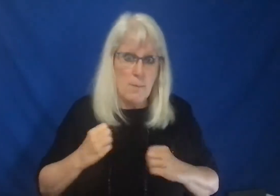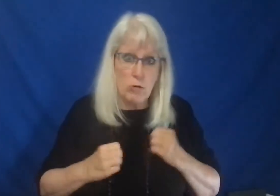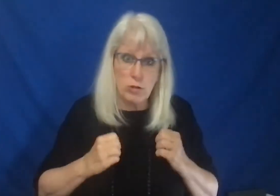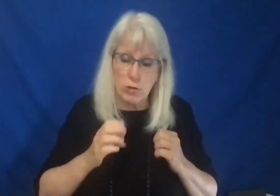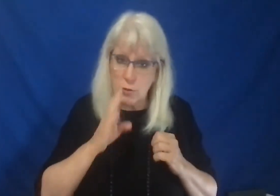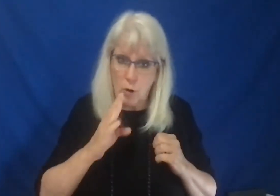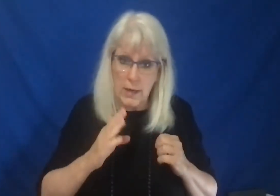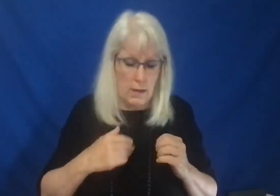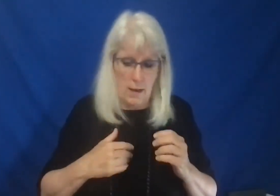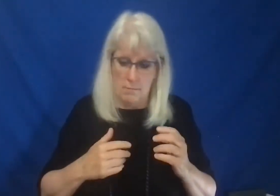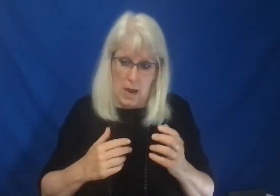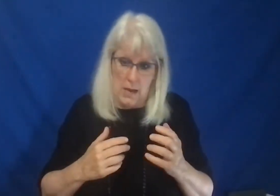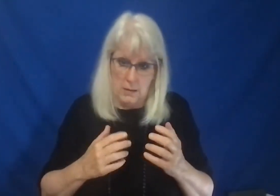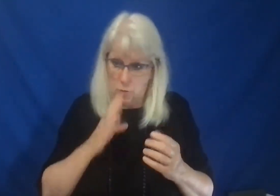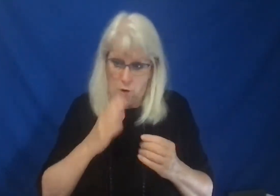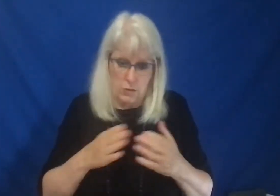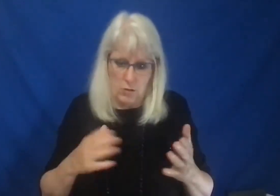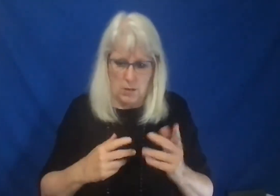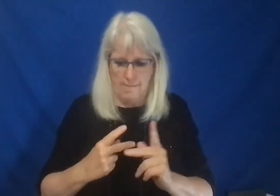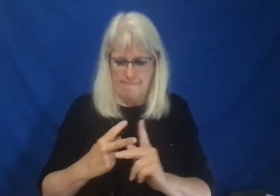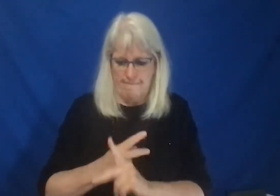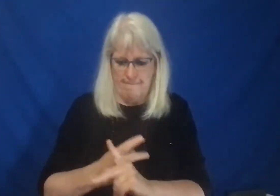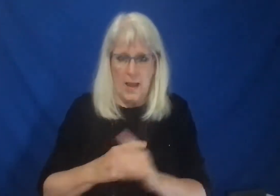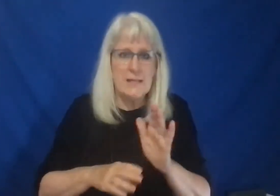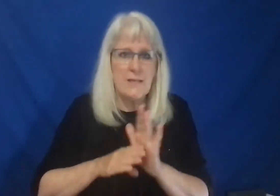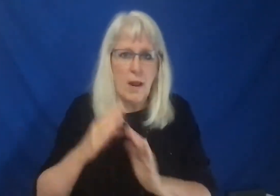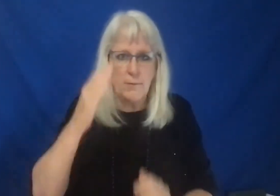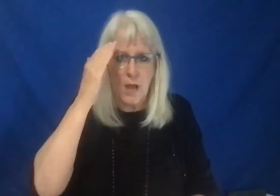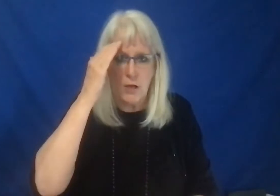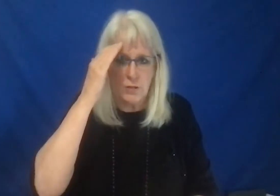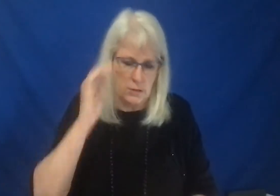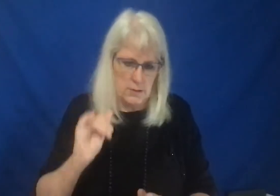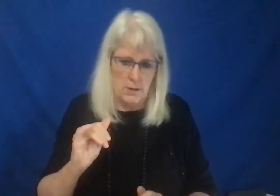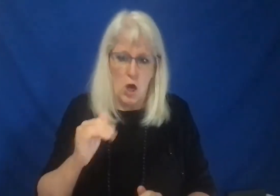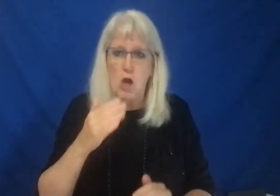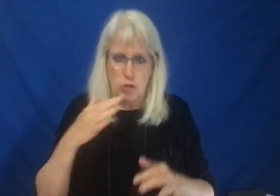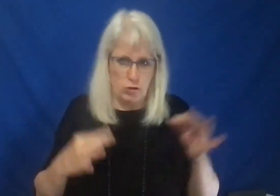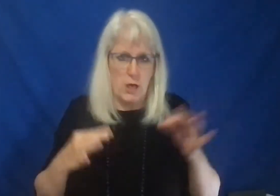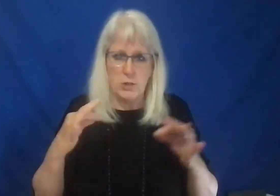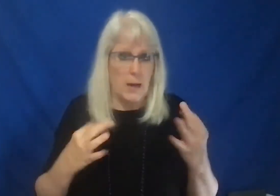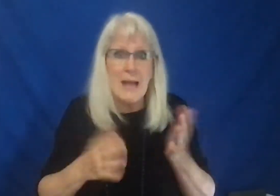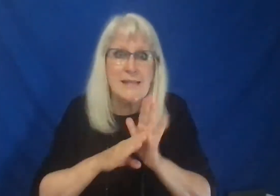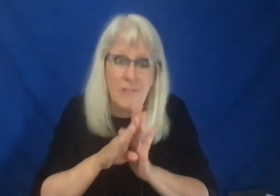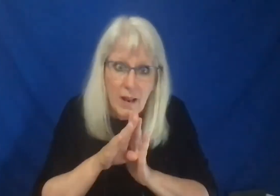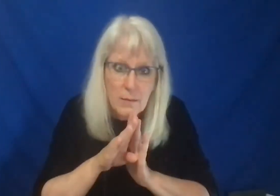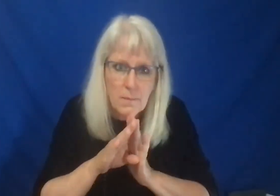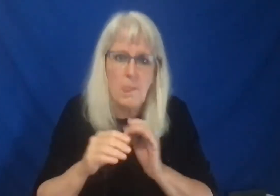trust myself. I've developed my conscience. I know that I have good judgment. And when I get